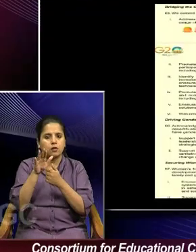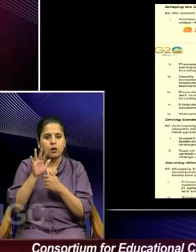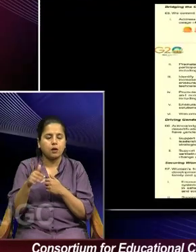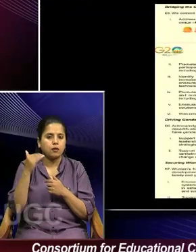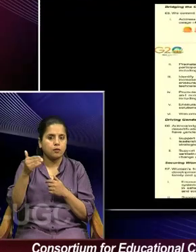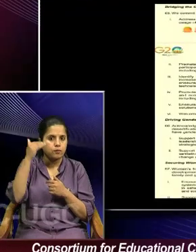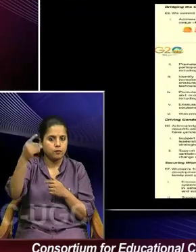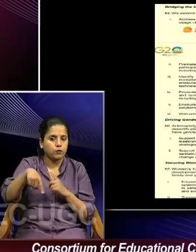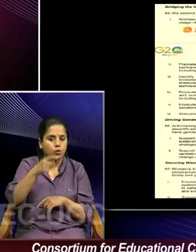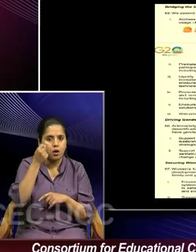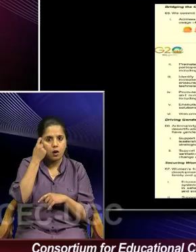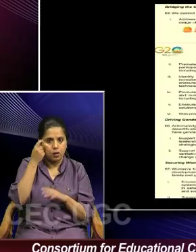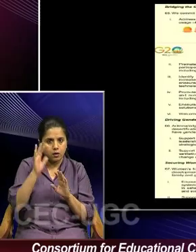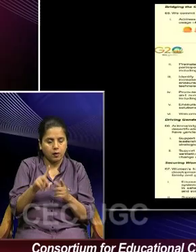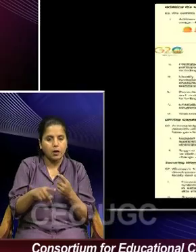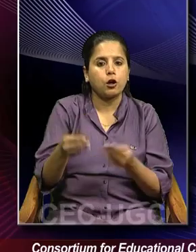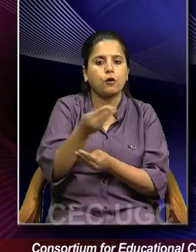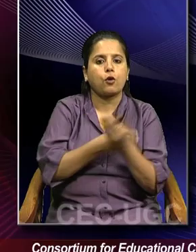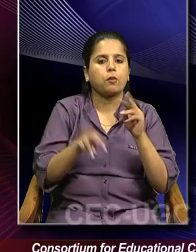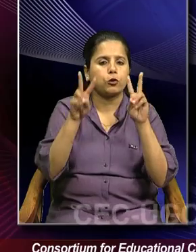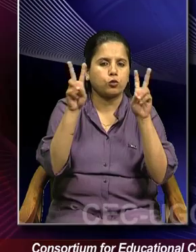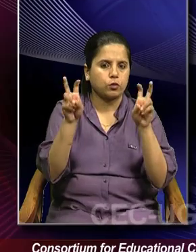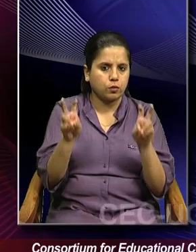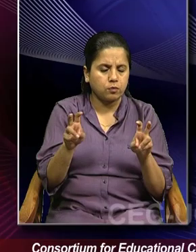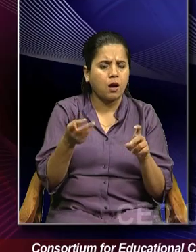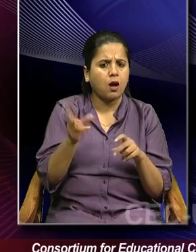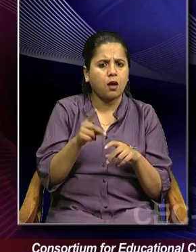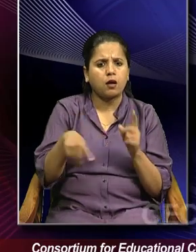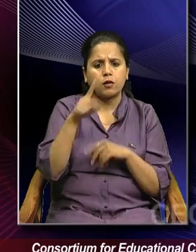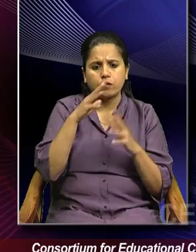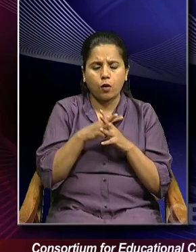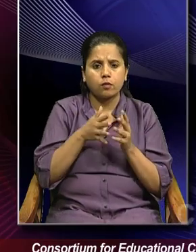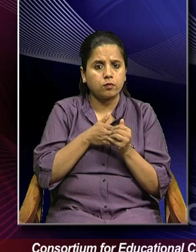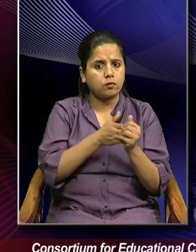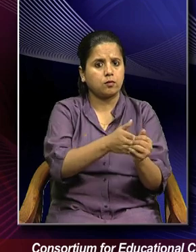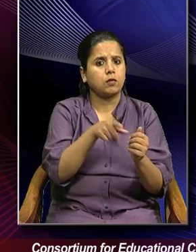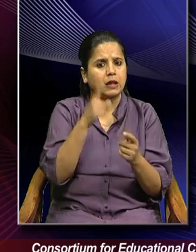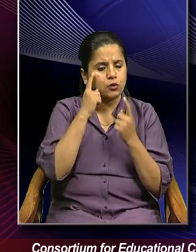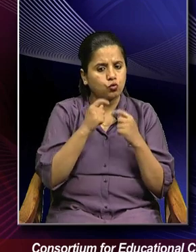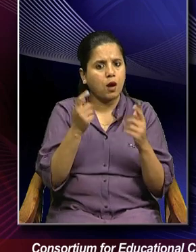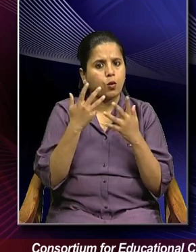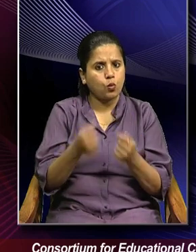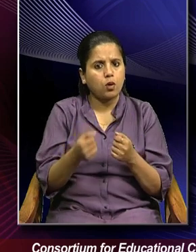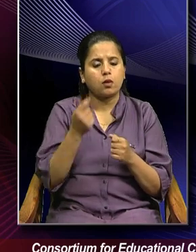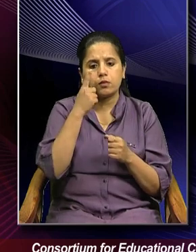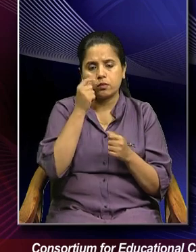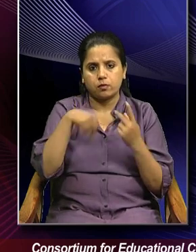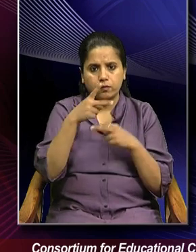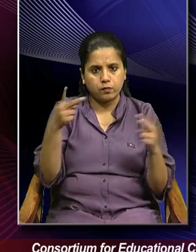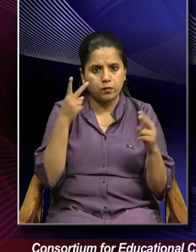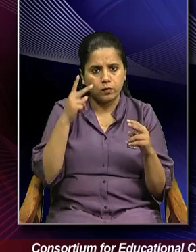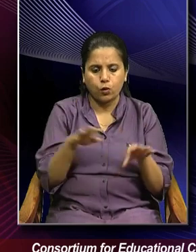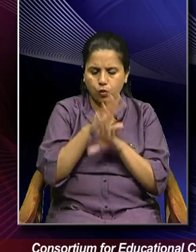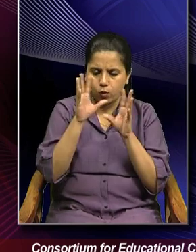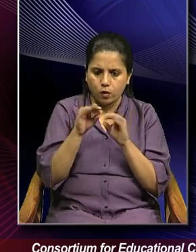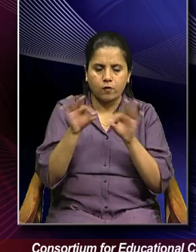towards understanding economic issues. So again, women-led development tries to look at gender issues through a